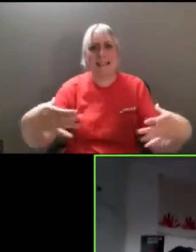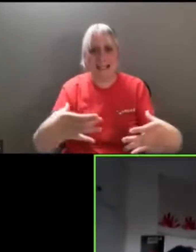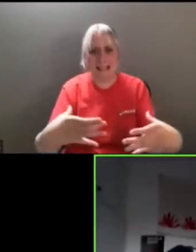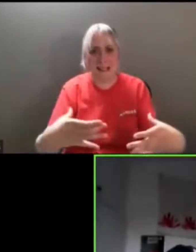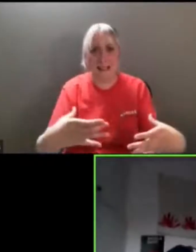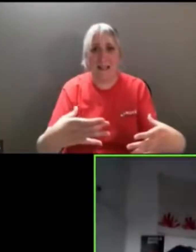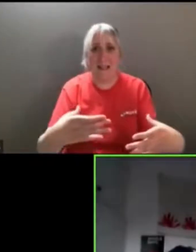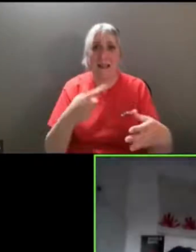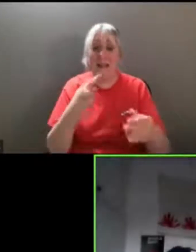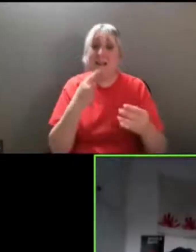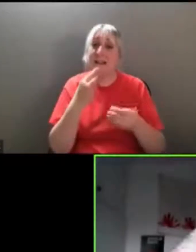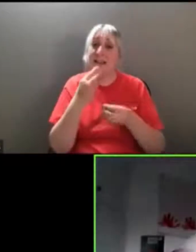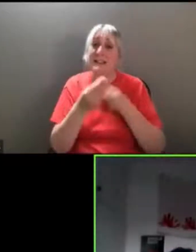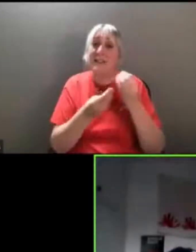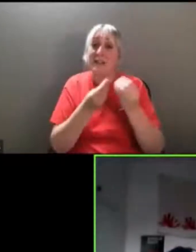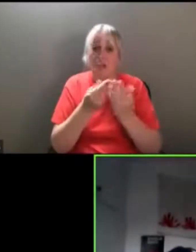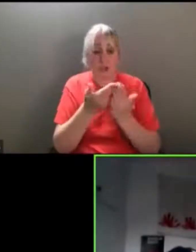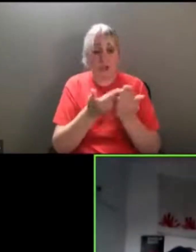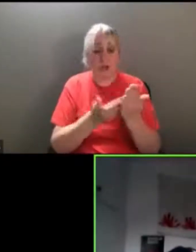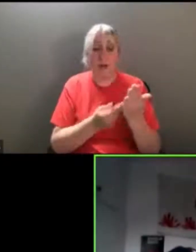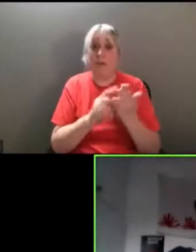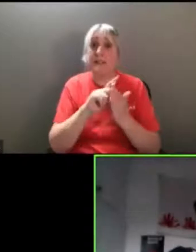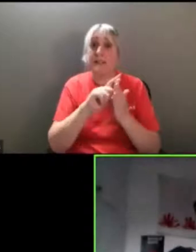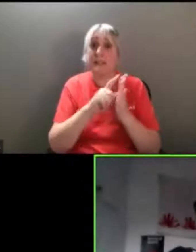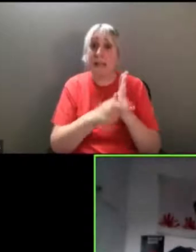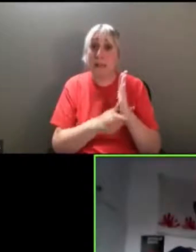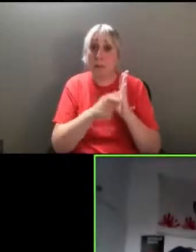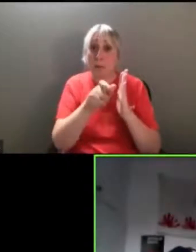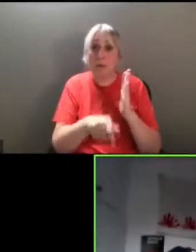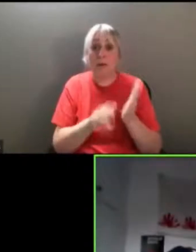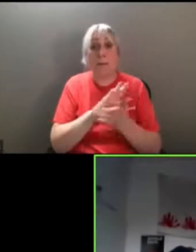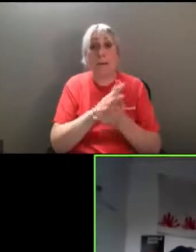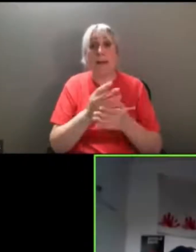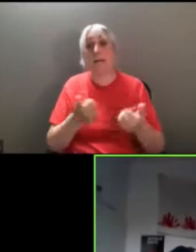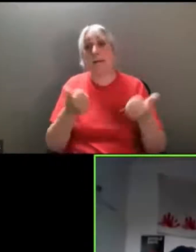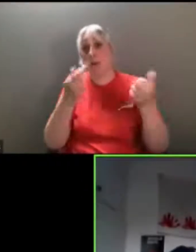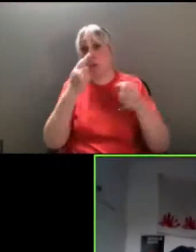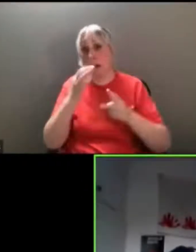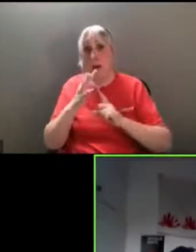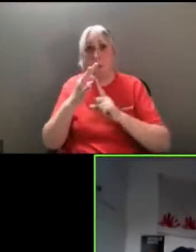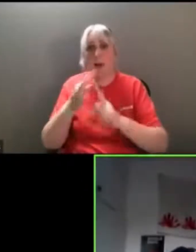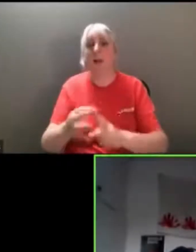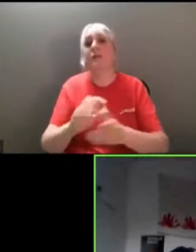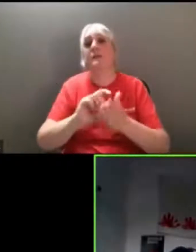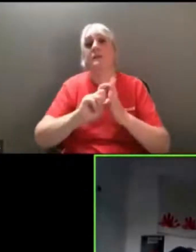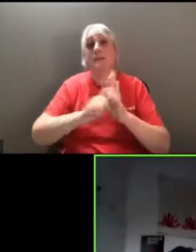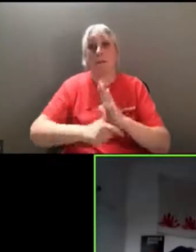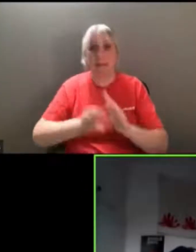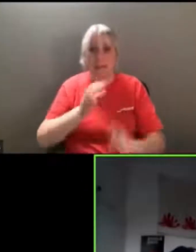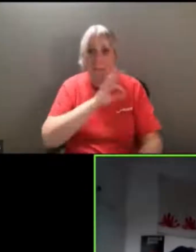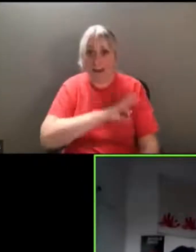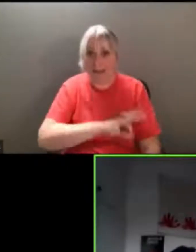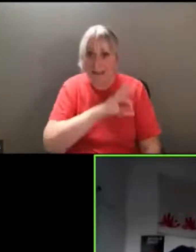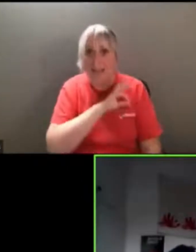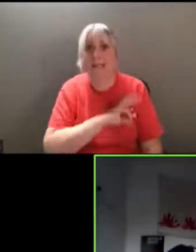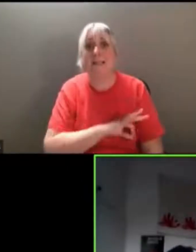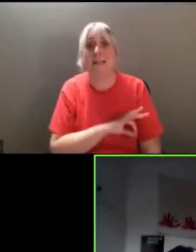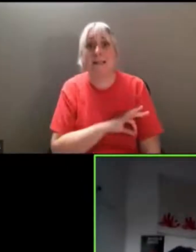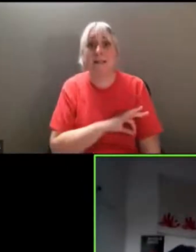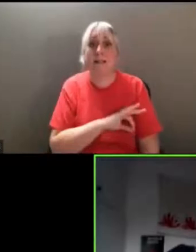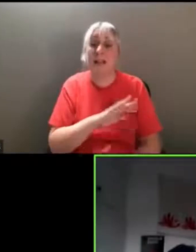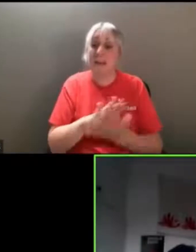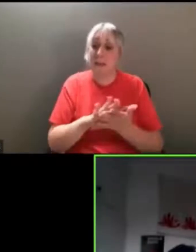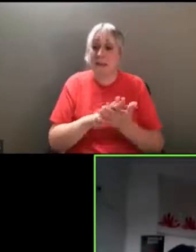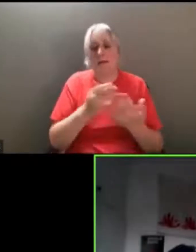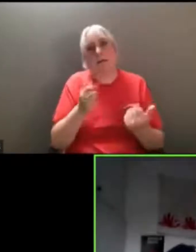disabled, you can then apply for things like disability benefits that may help you and